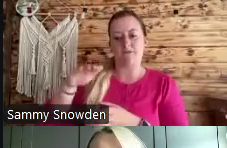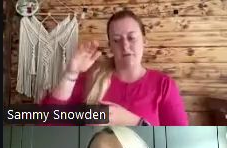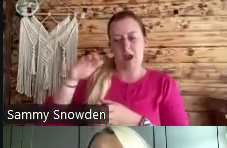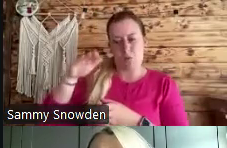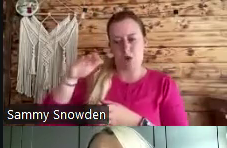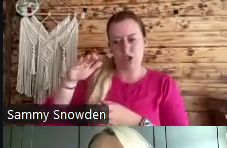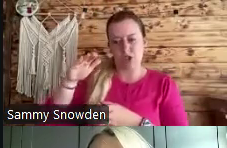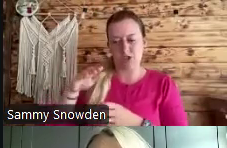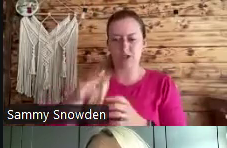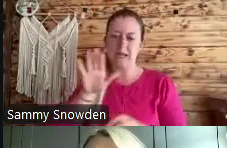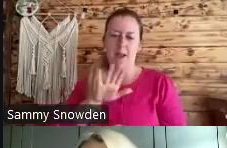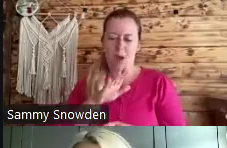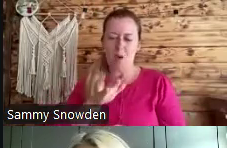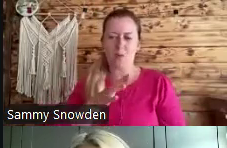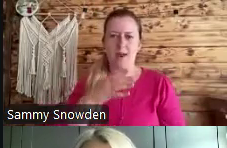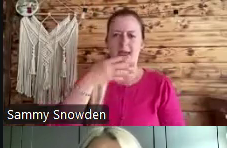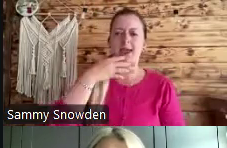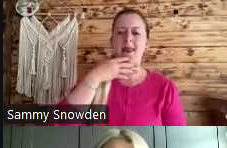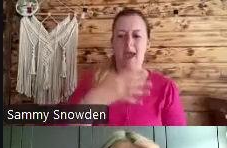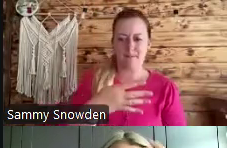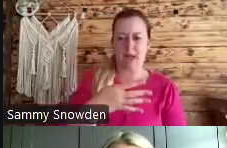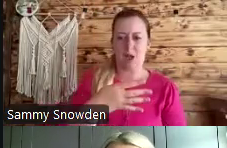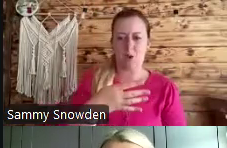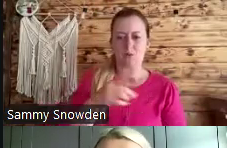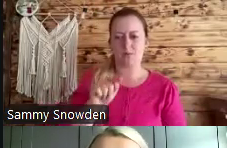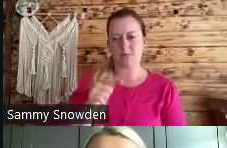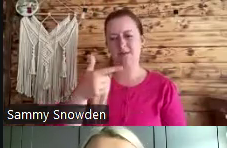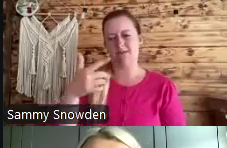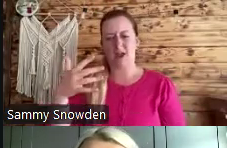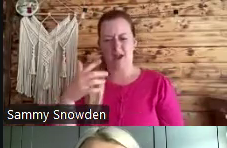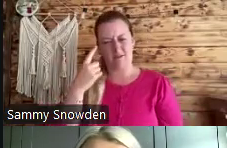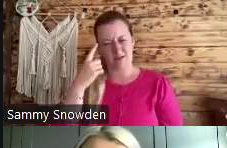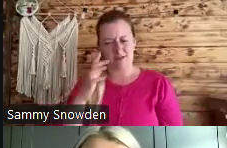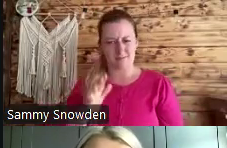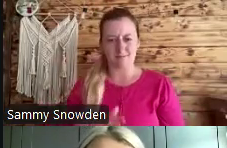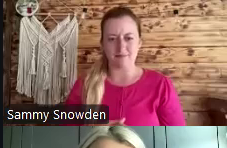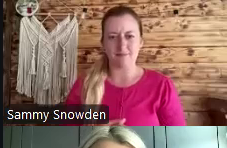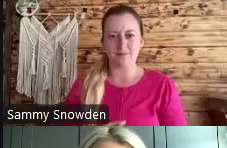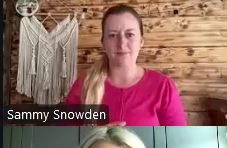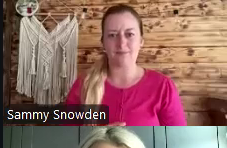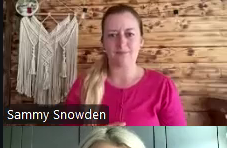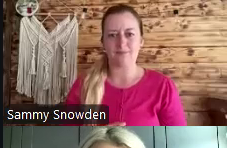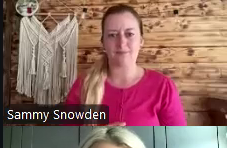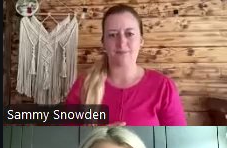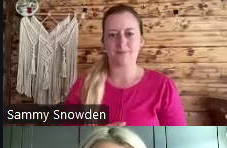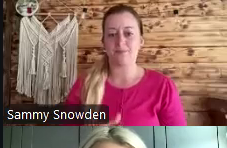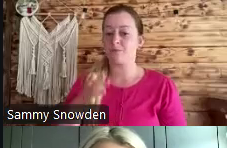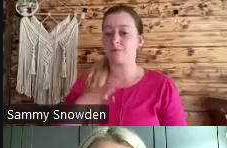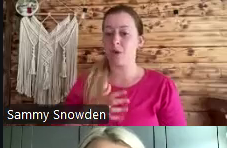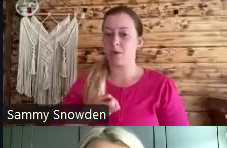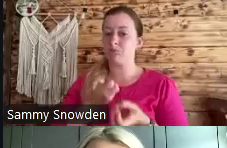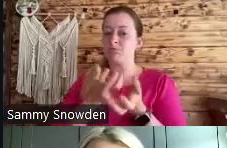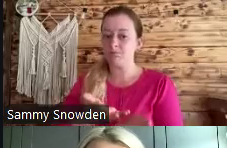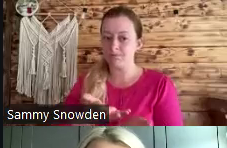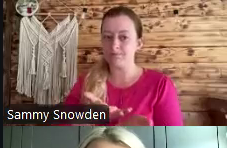bad, because it'll last a long time. Yeah, that's great. So I wanted to share a little bit about 3 habits. I've been listening to some of